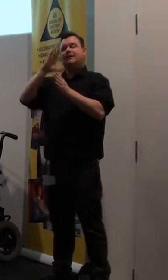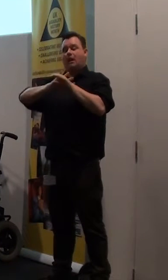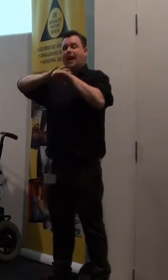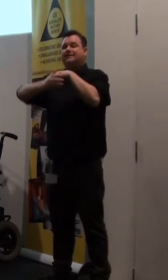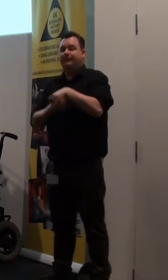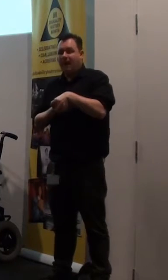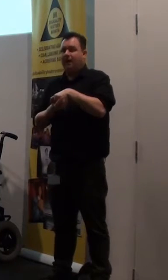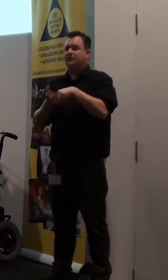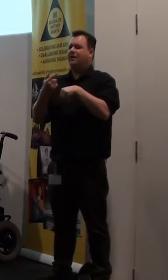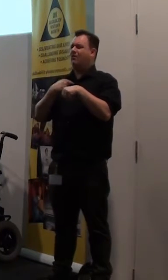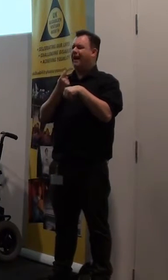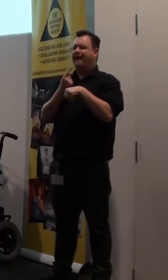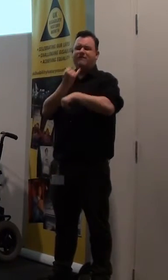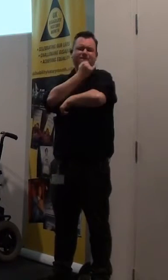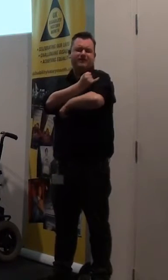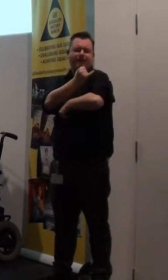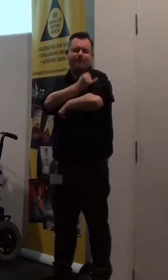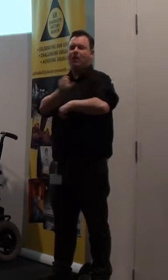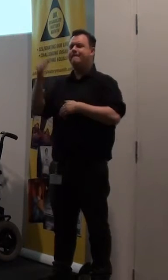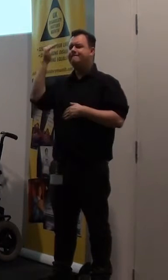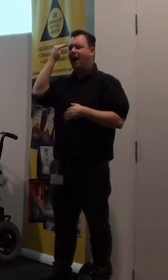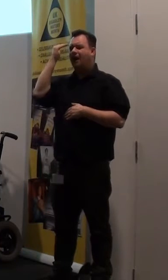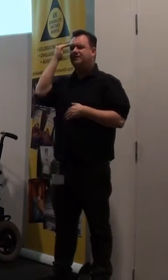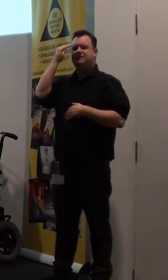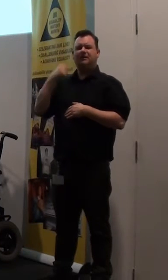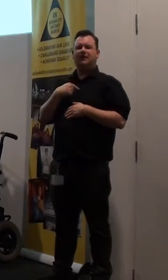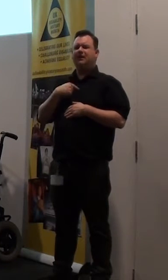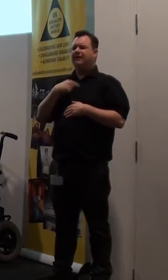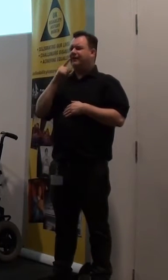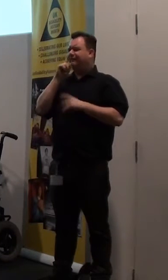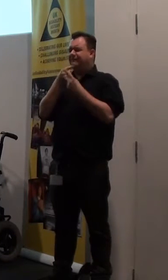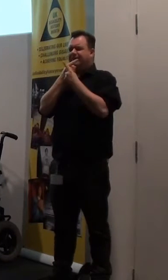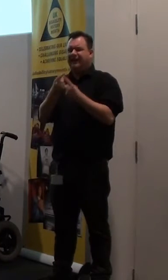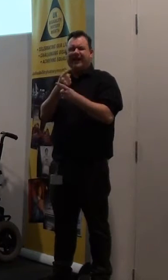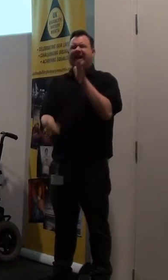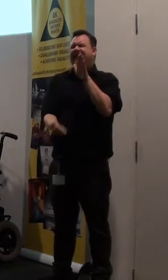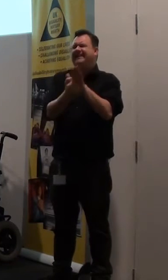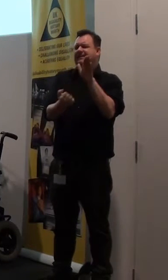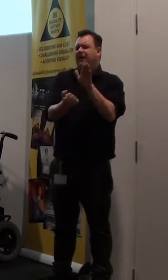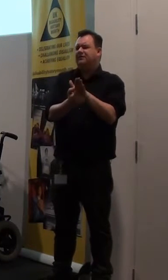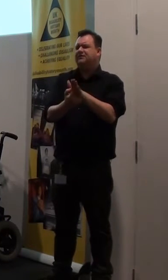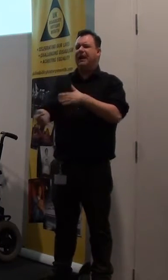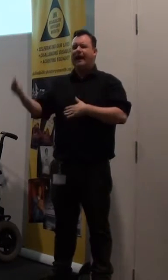dull, feeble-minded, mental deficiency, imbecile, idiot. So